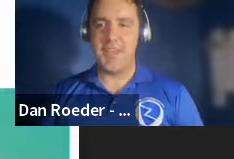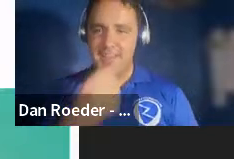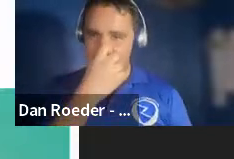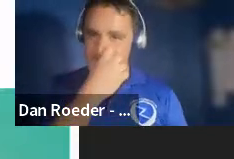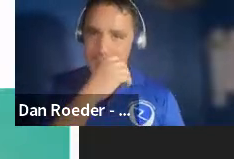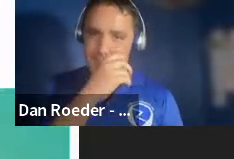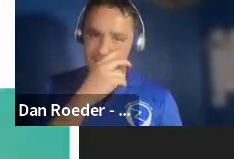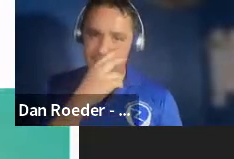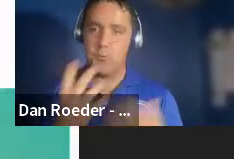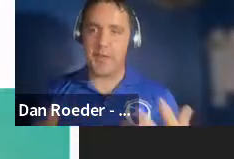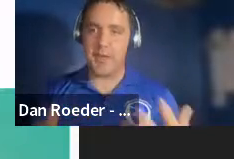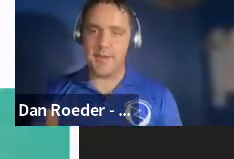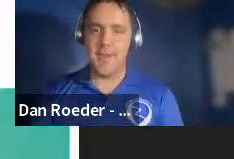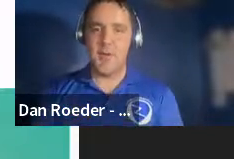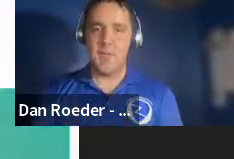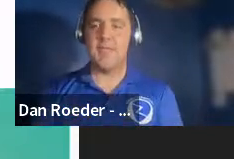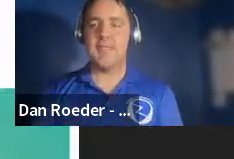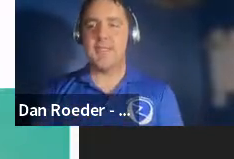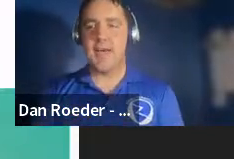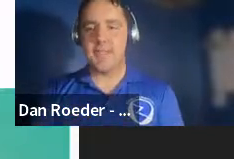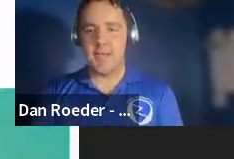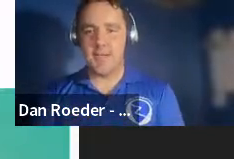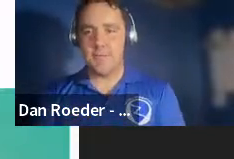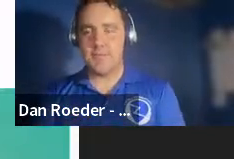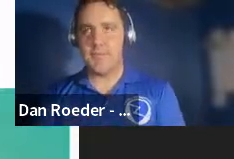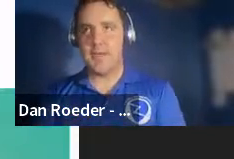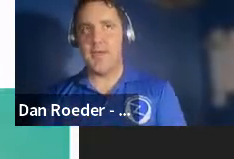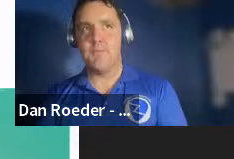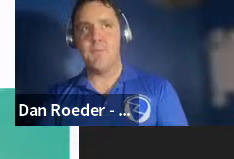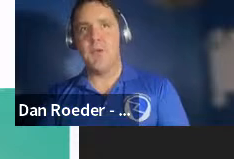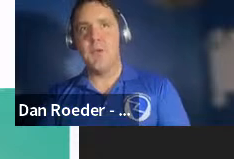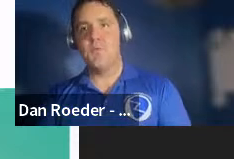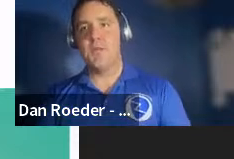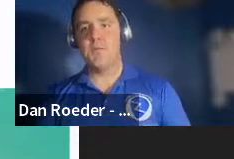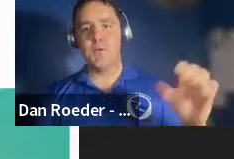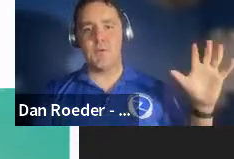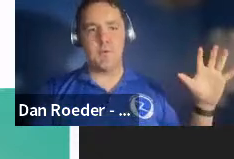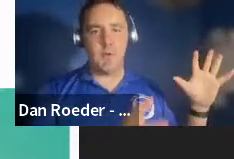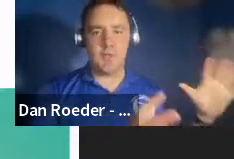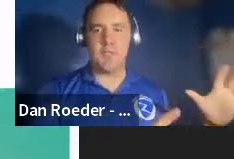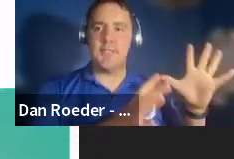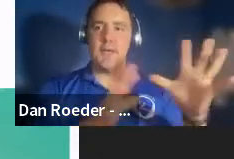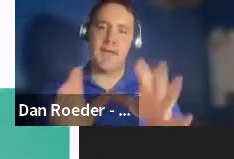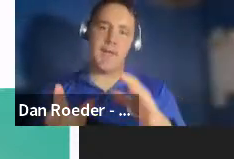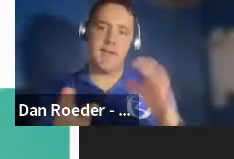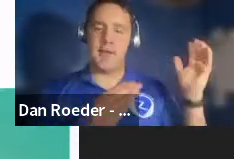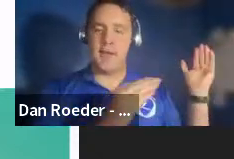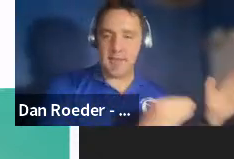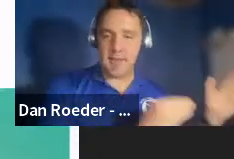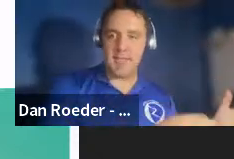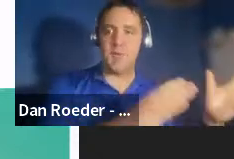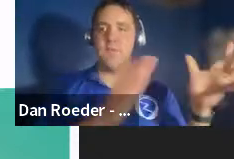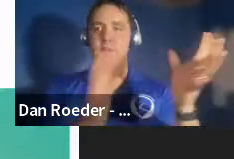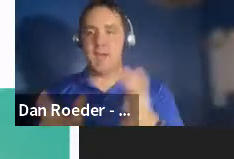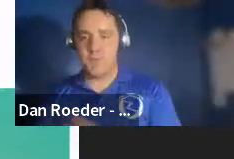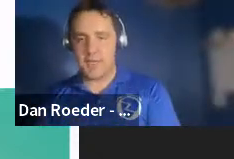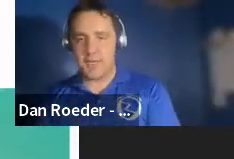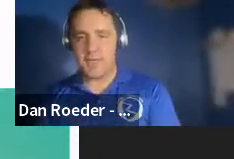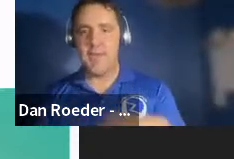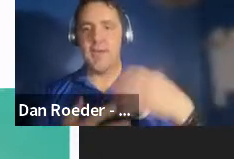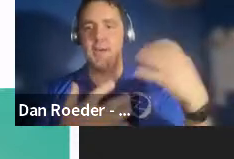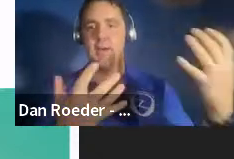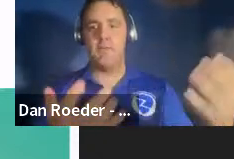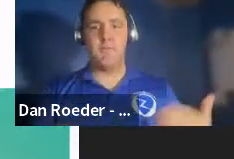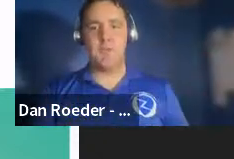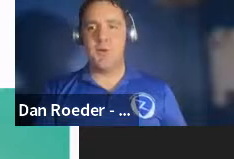limitless way in this where, because a lot of times when we're marching down that K-12